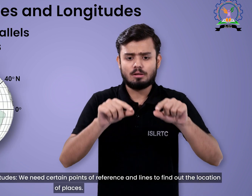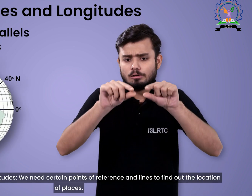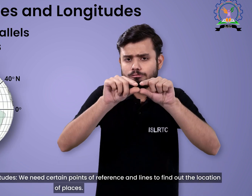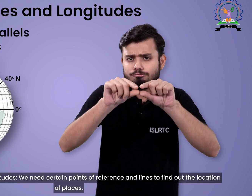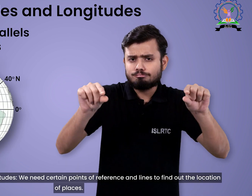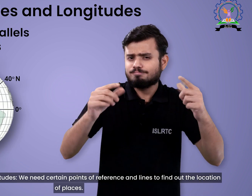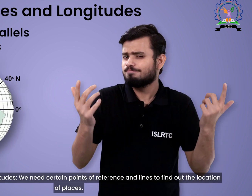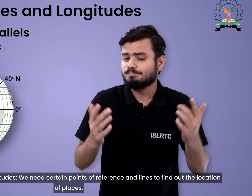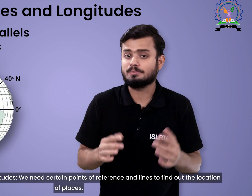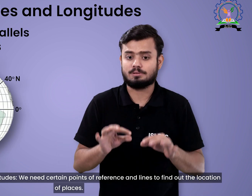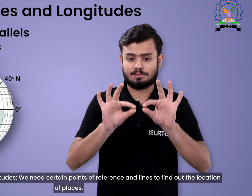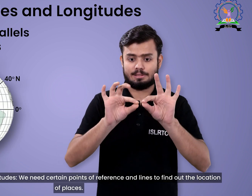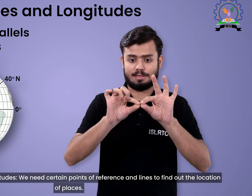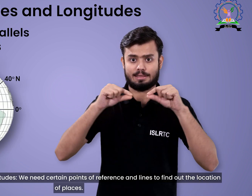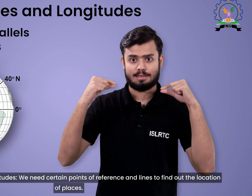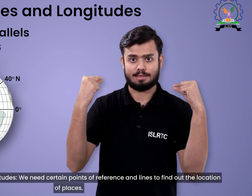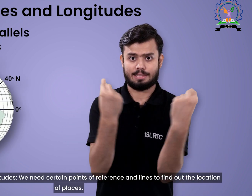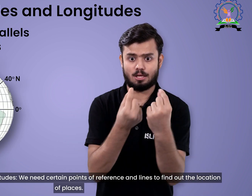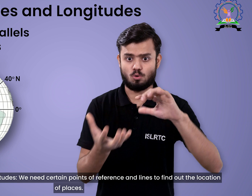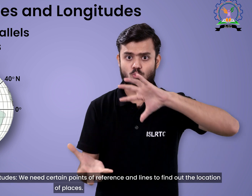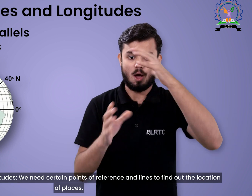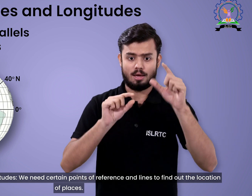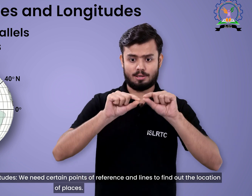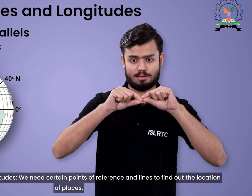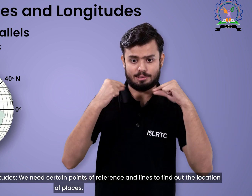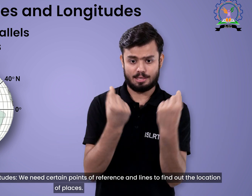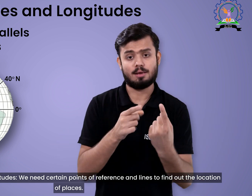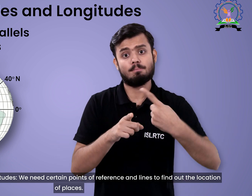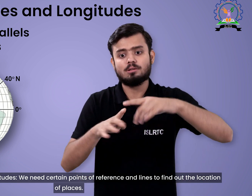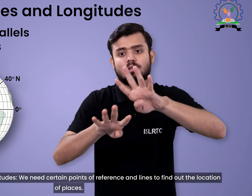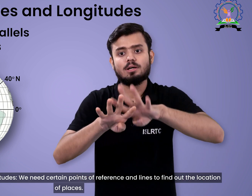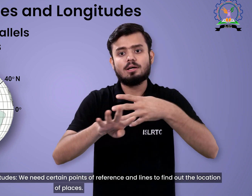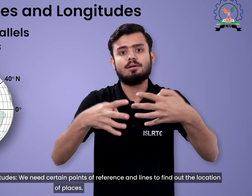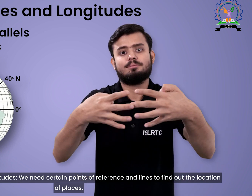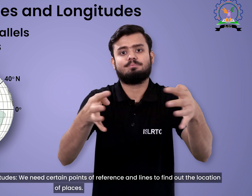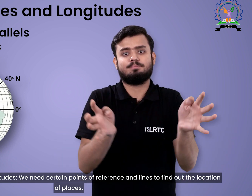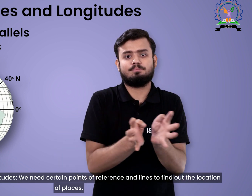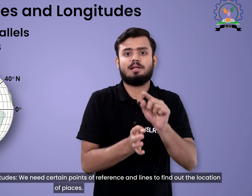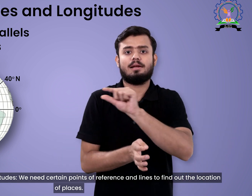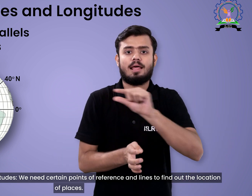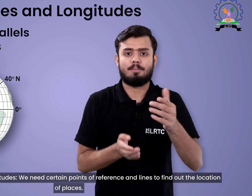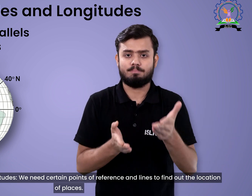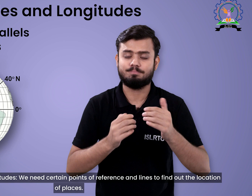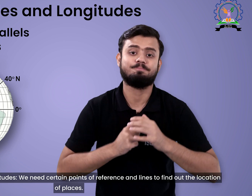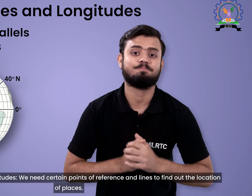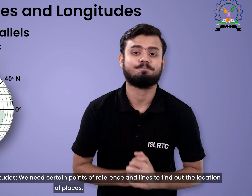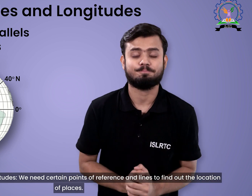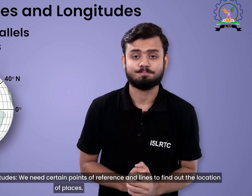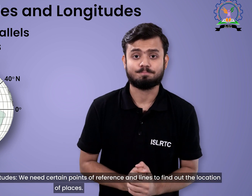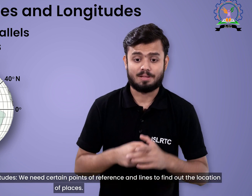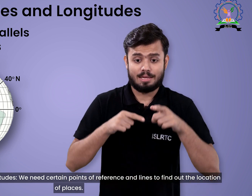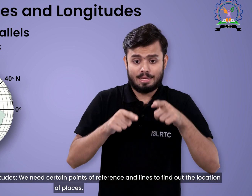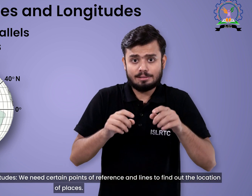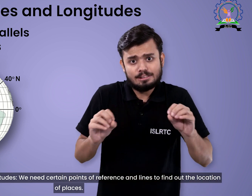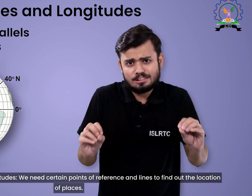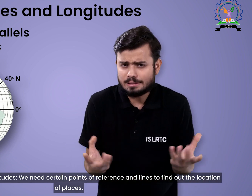Equator and parallels of latitudes. We need certain points of reference and lines to find out the location of